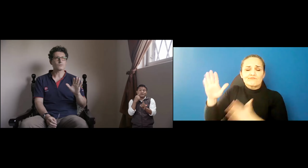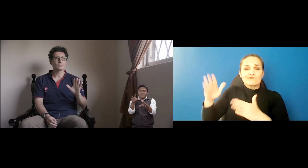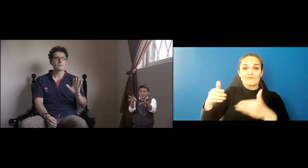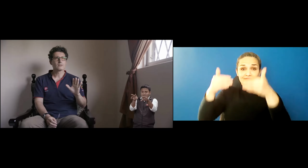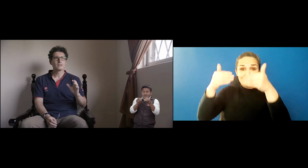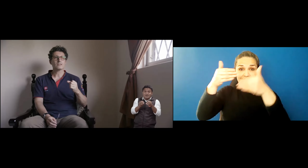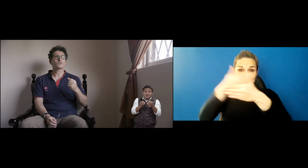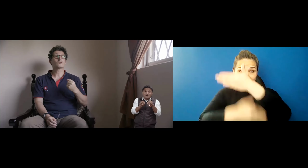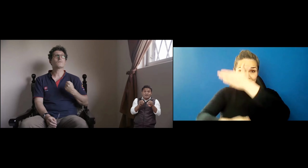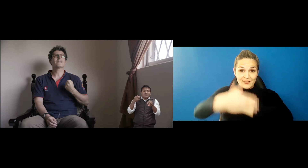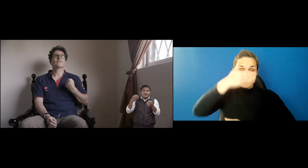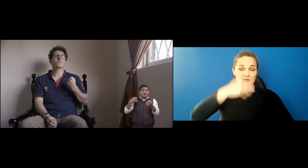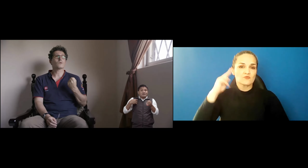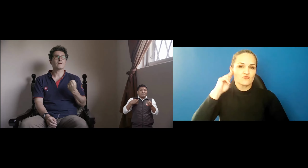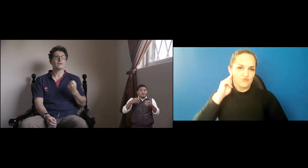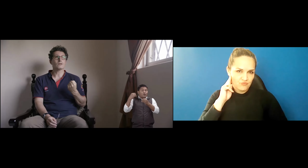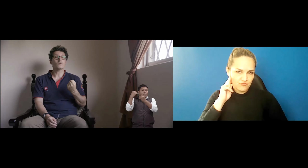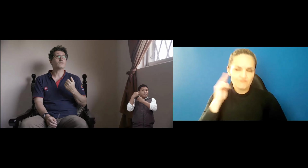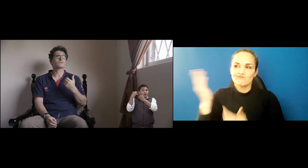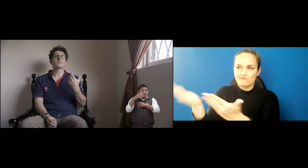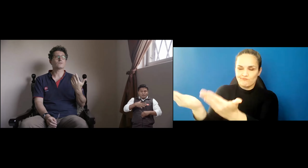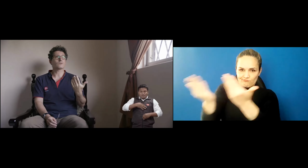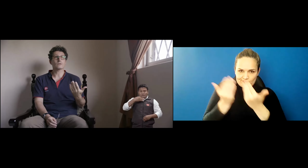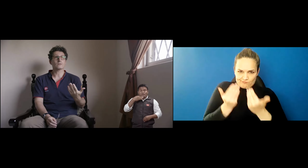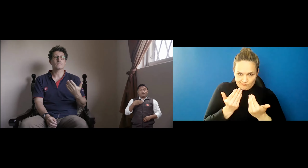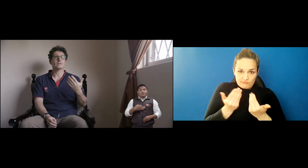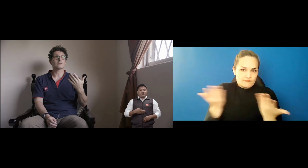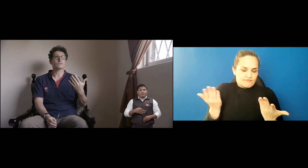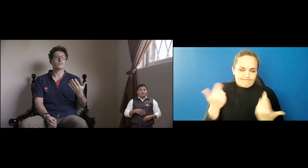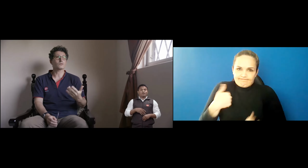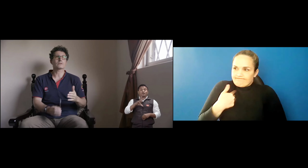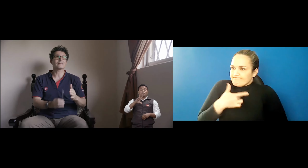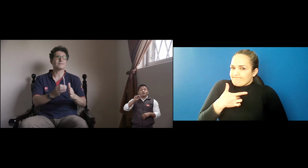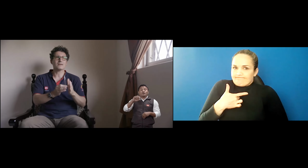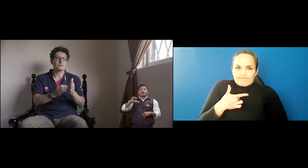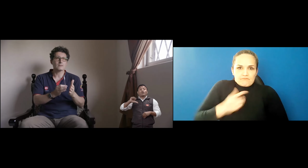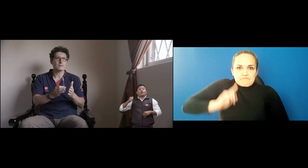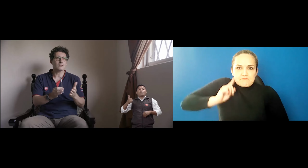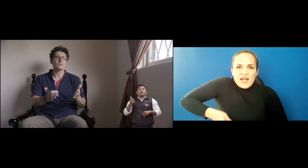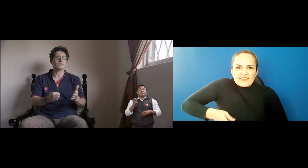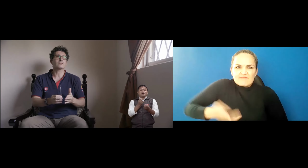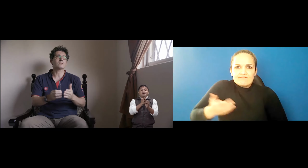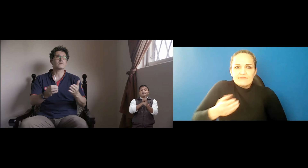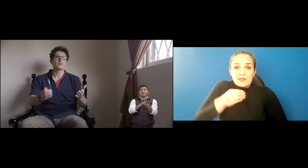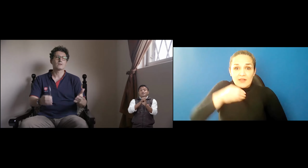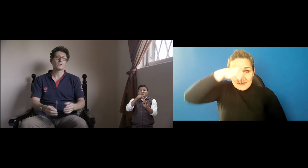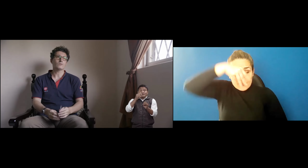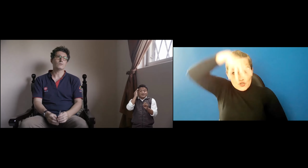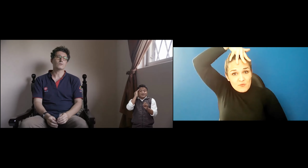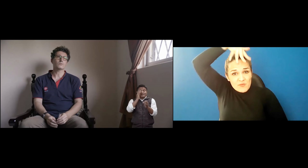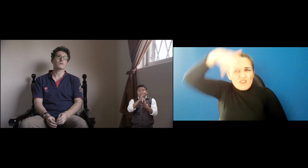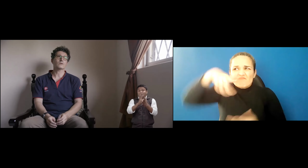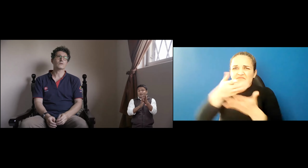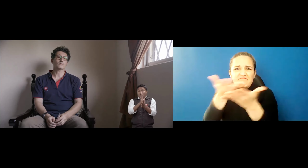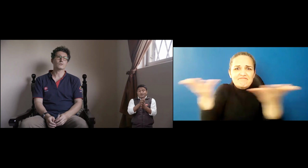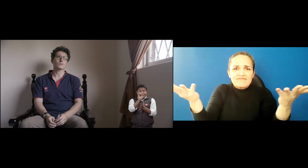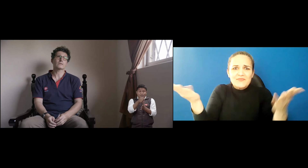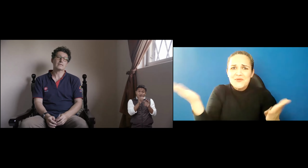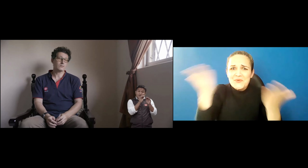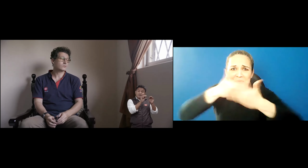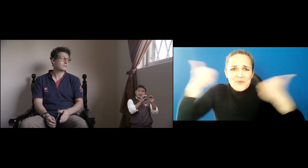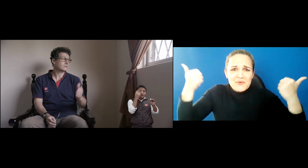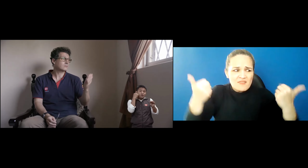every person with a hearing disability that approaches us is taken in by